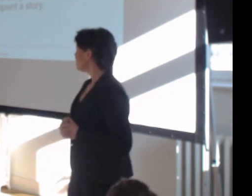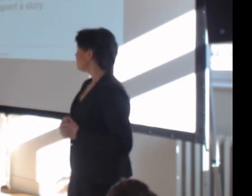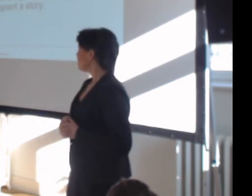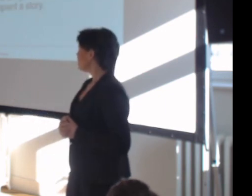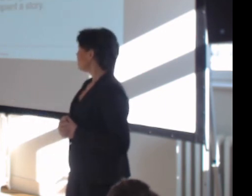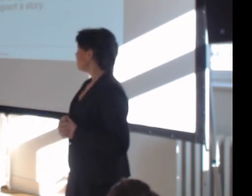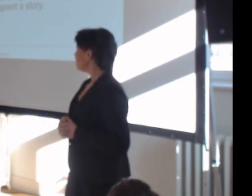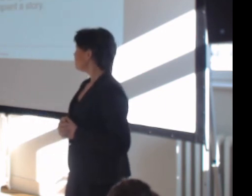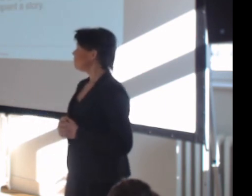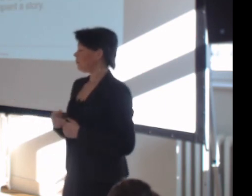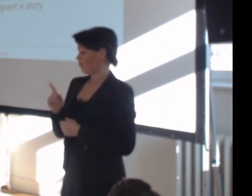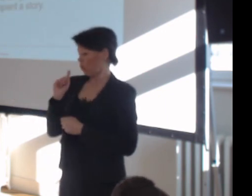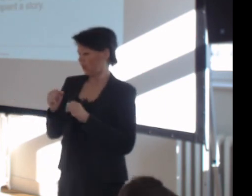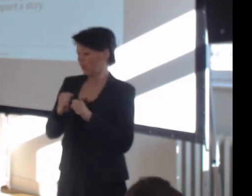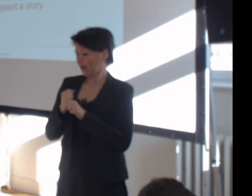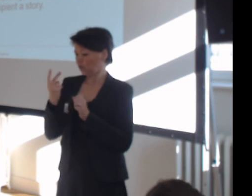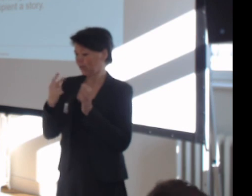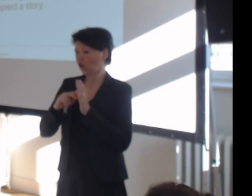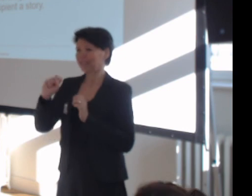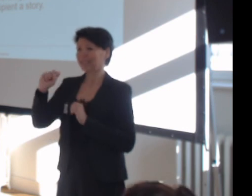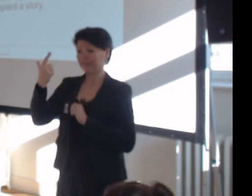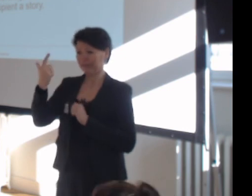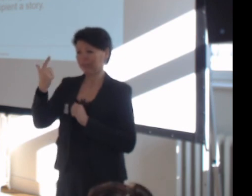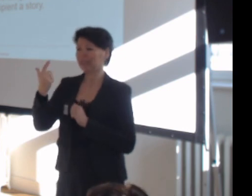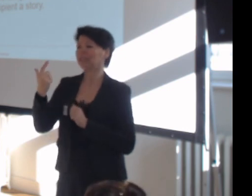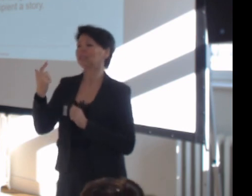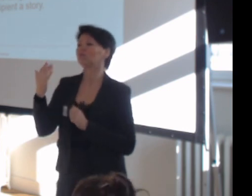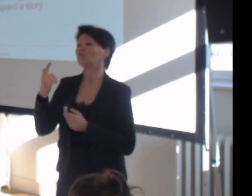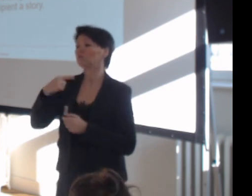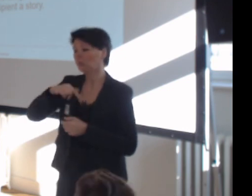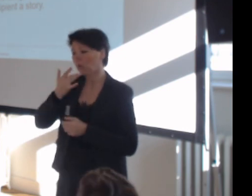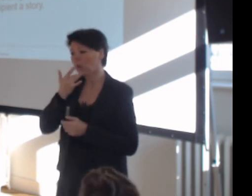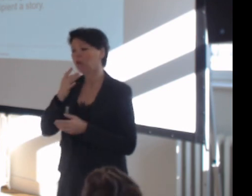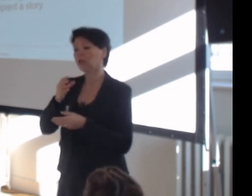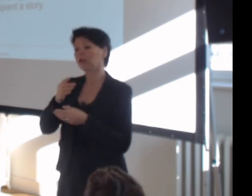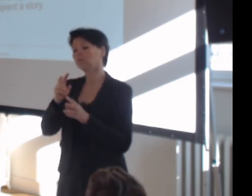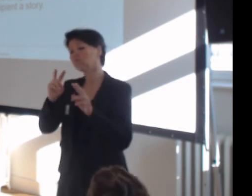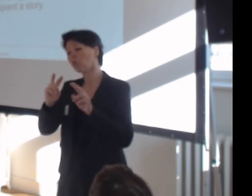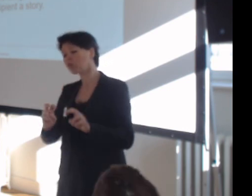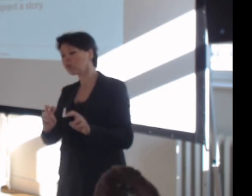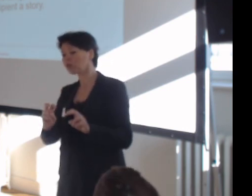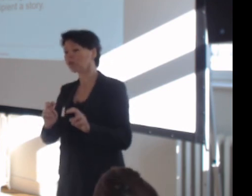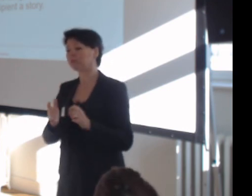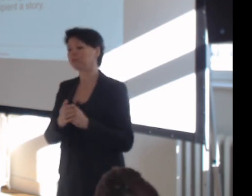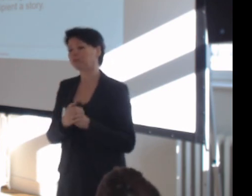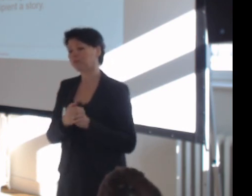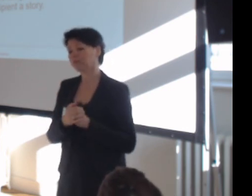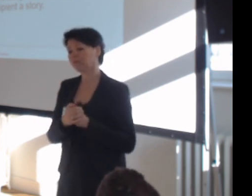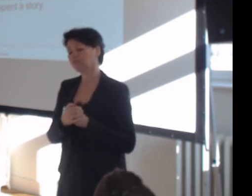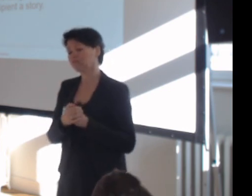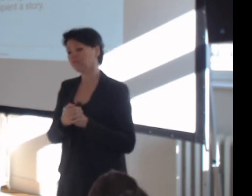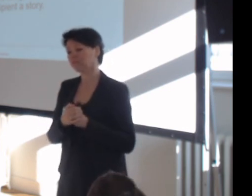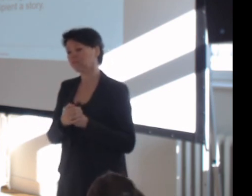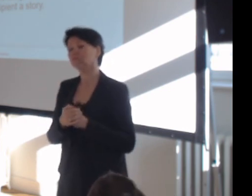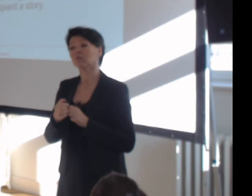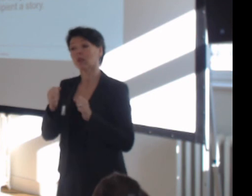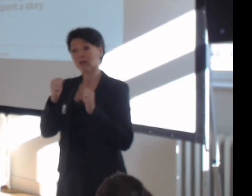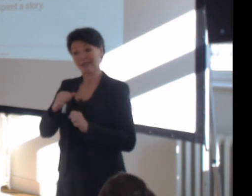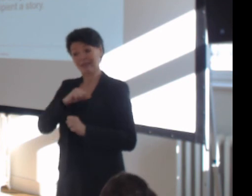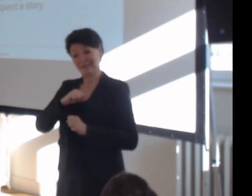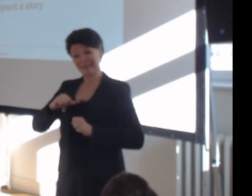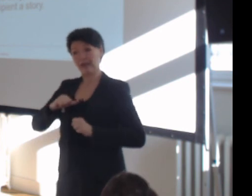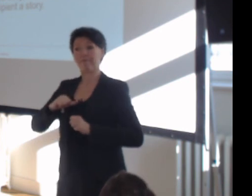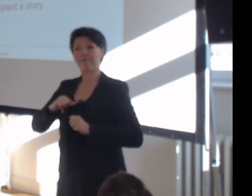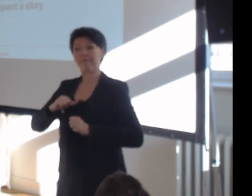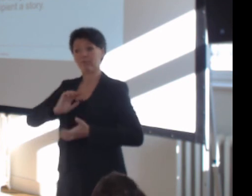Now, in last year, 2017, we wanted to investigate if we can produce sign language